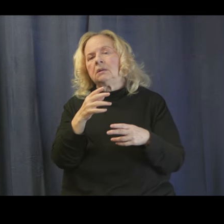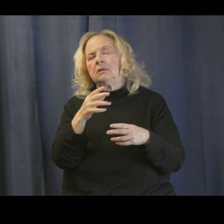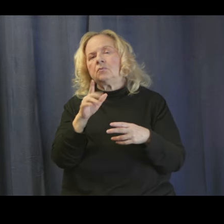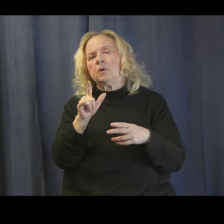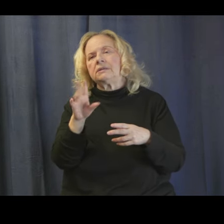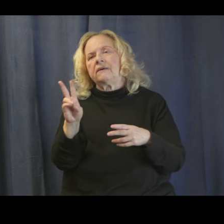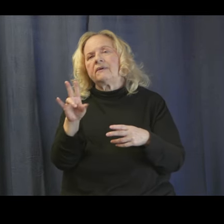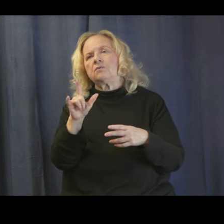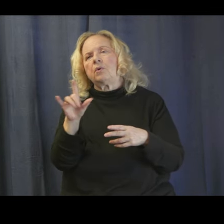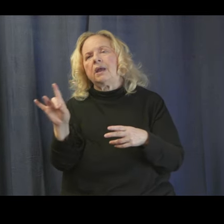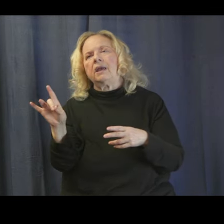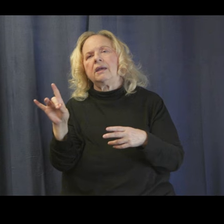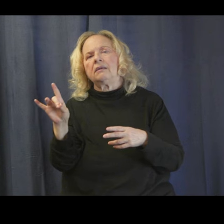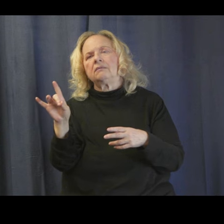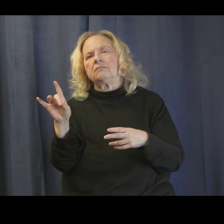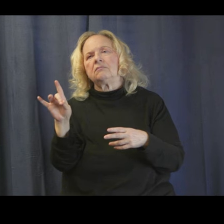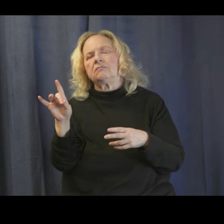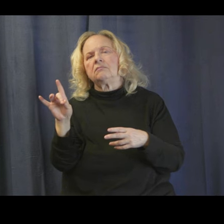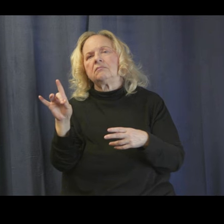and 28, it talks about